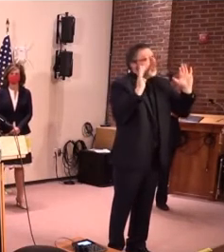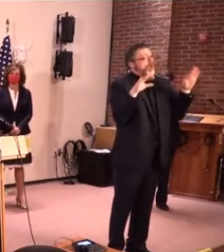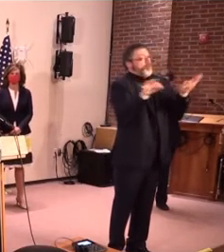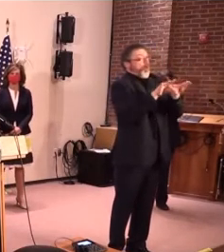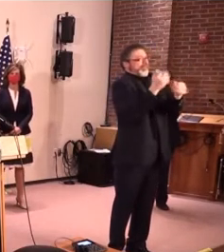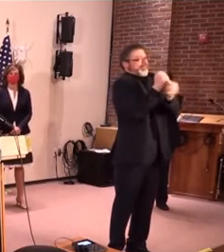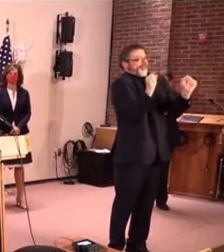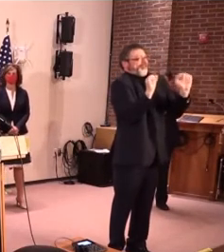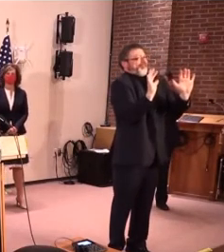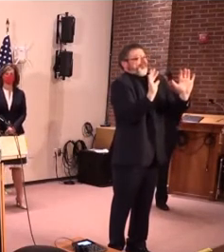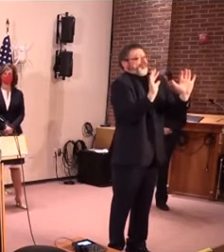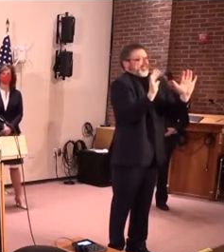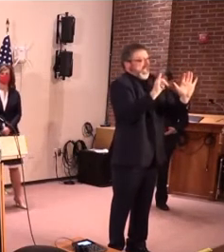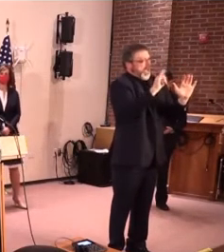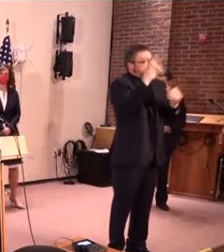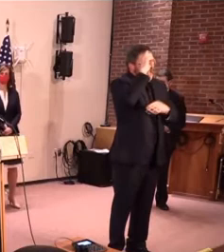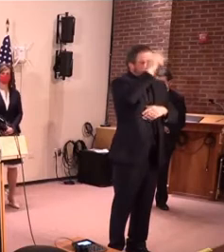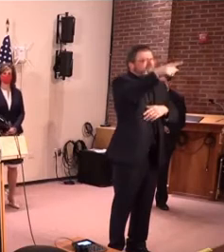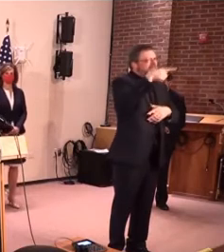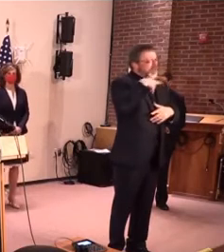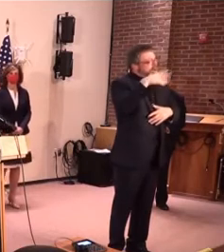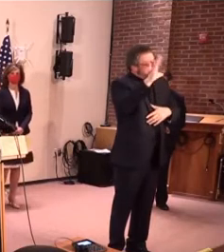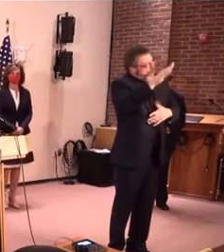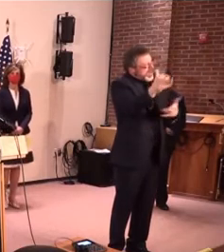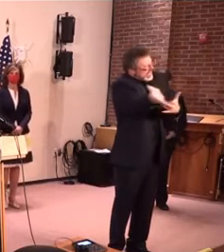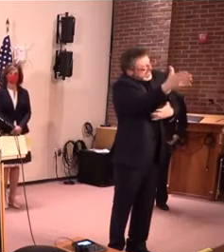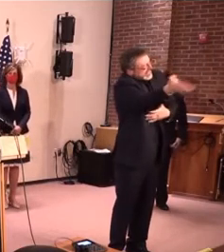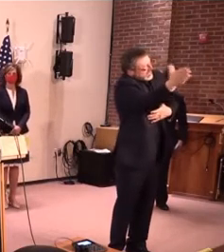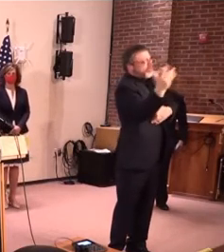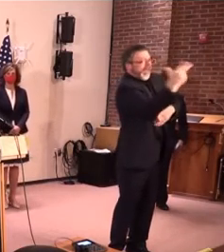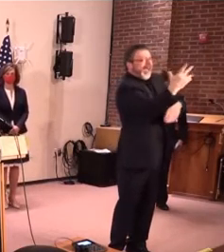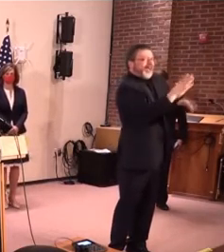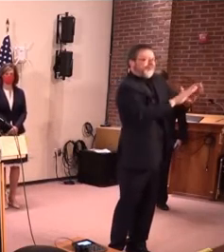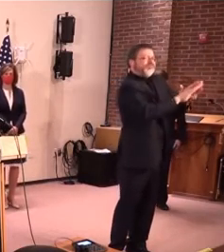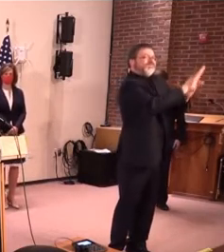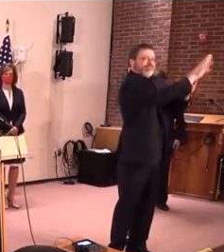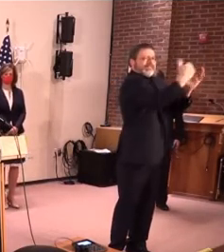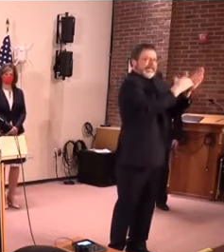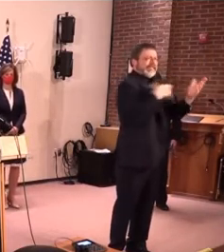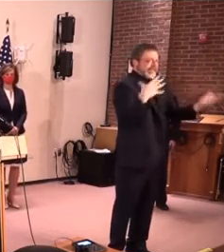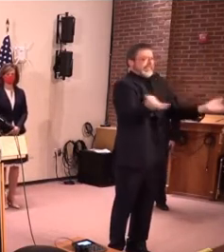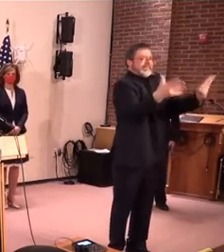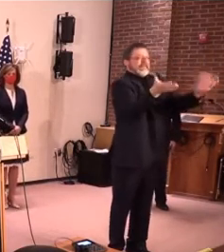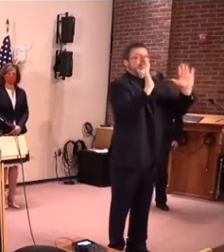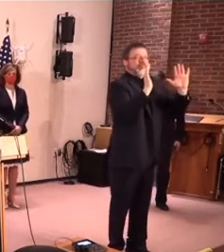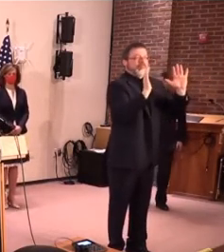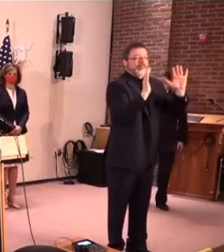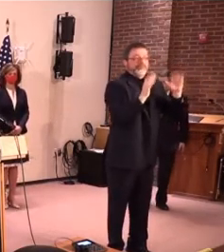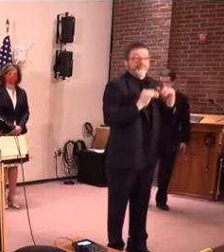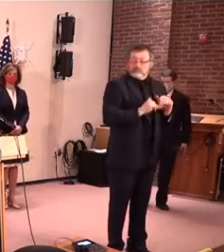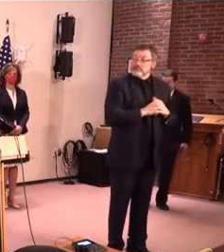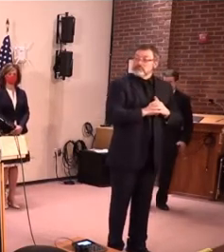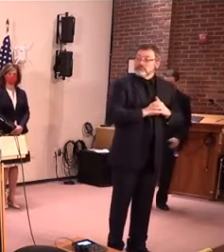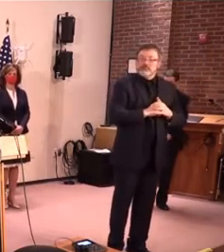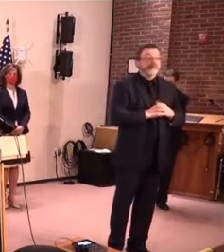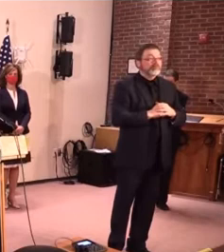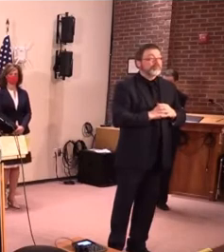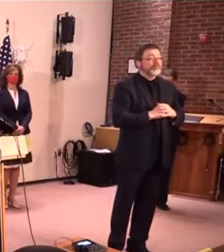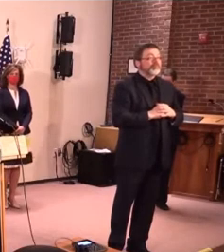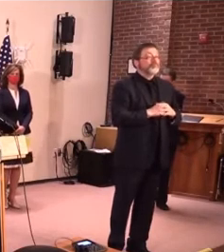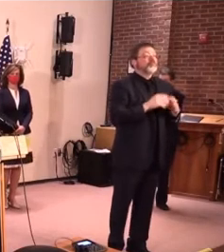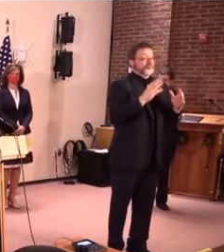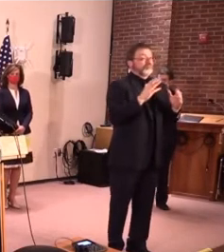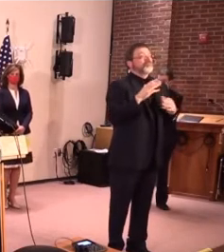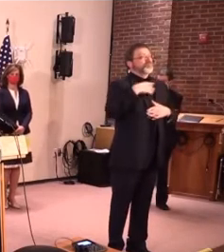path to recovery as well. I would also add that we know that we have to make sure our healthcare system